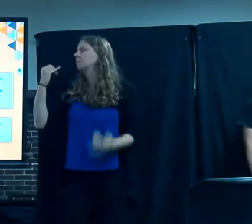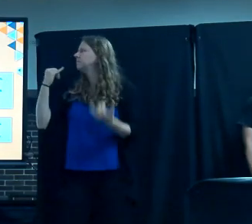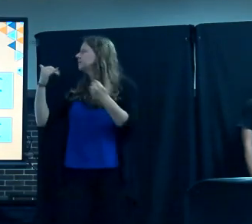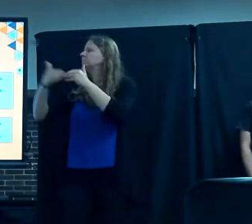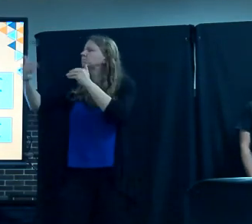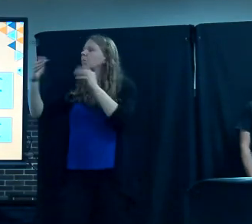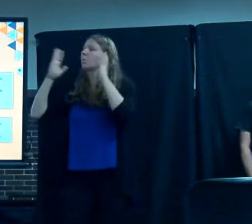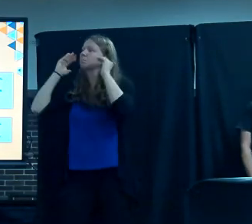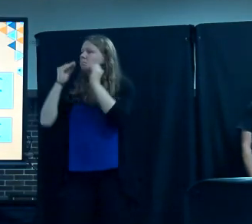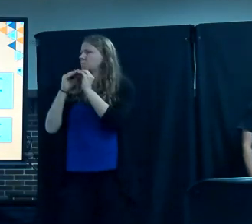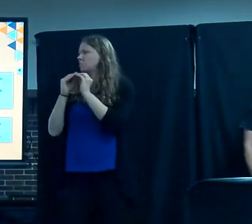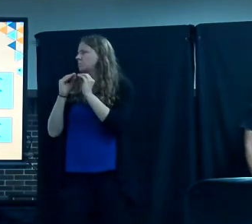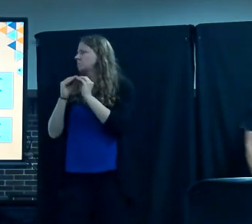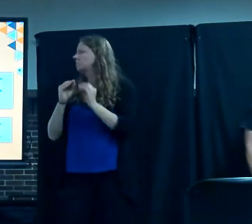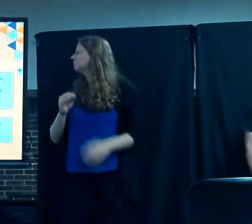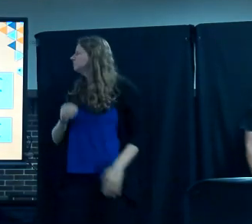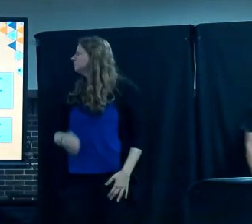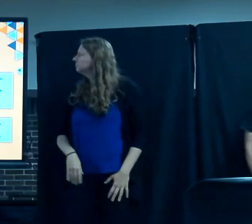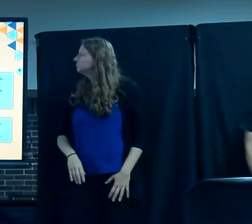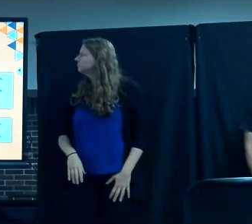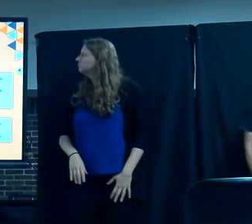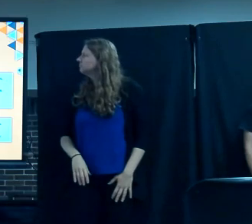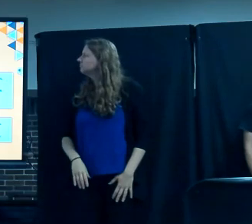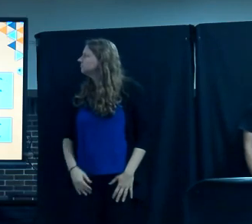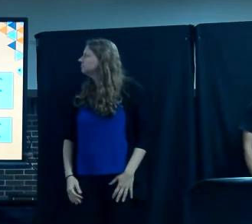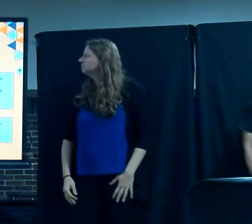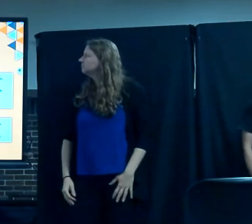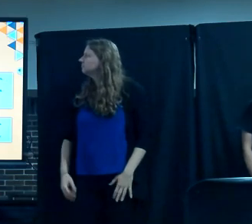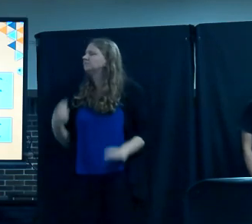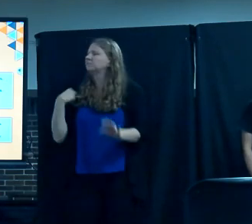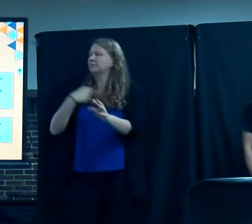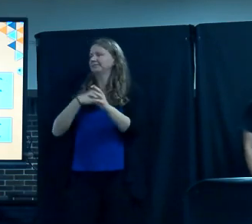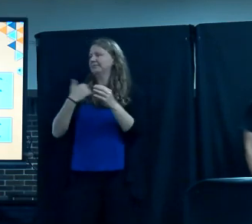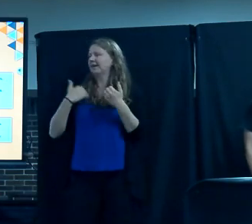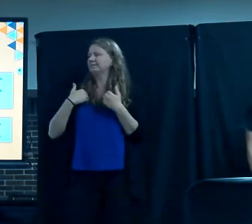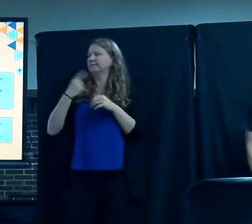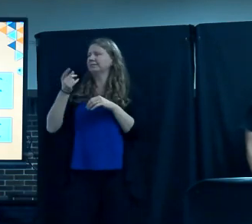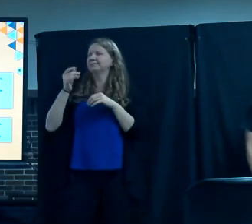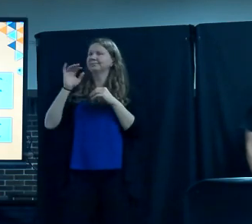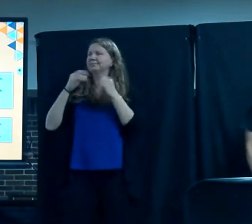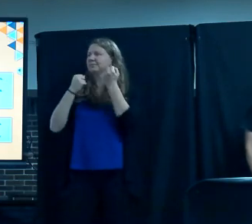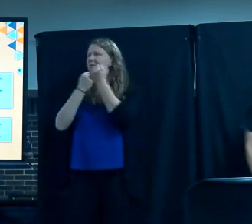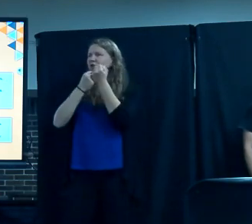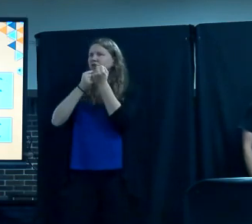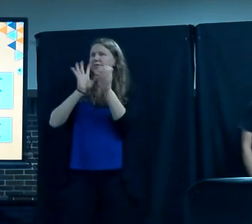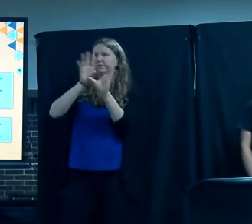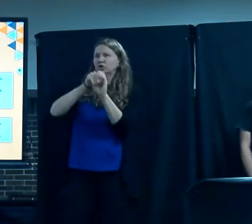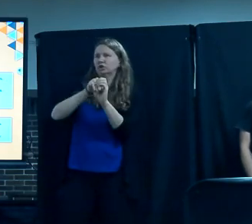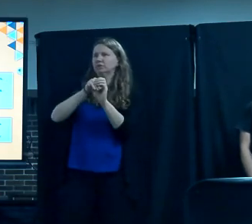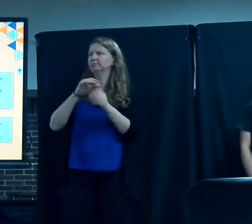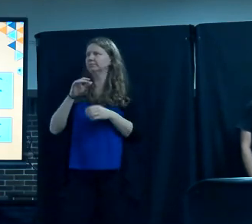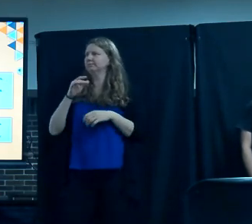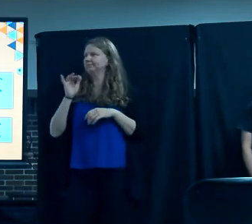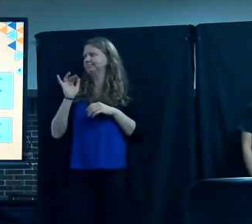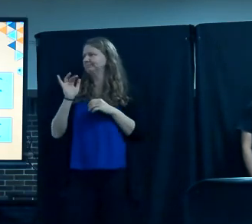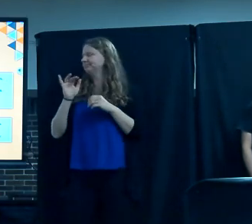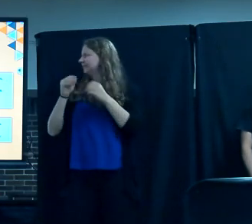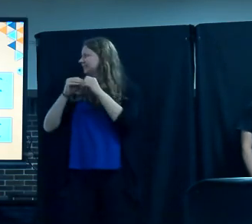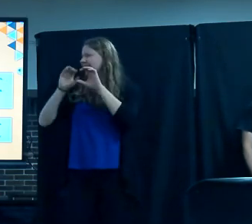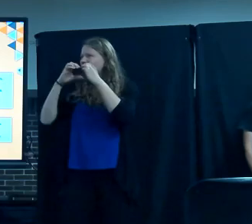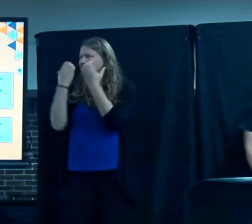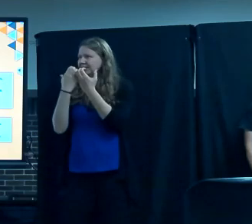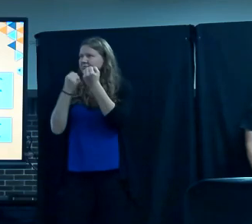training will increase. Again, we offered it to all the families, all the students that fell in this group, and 5 signed up for